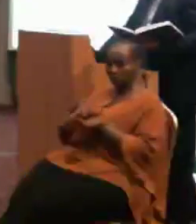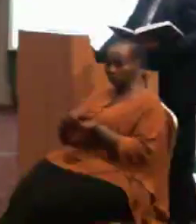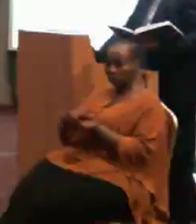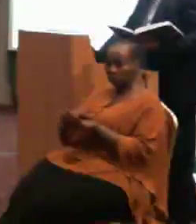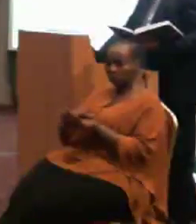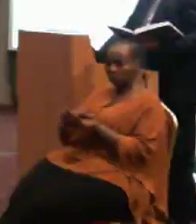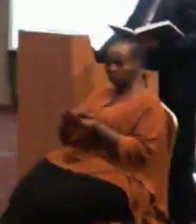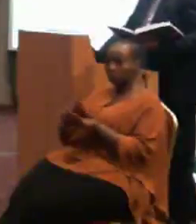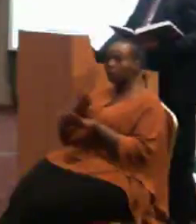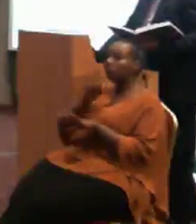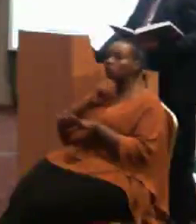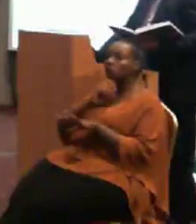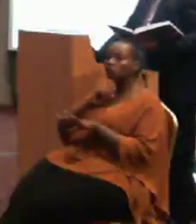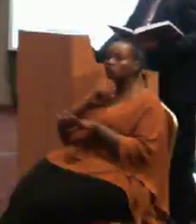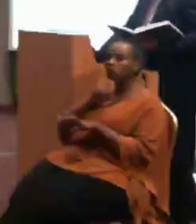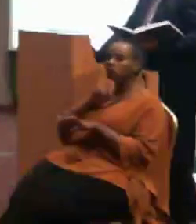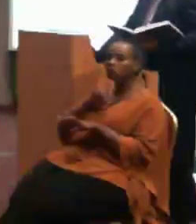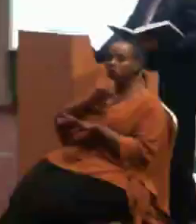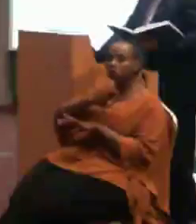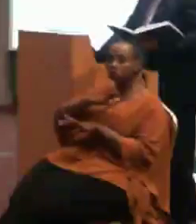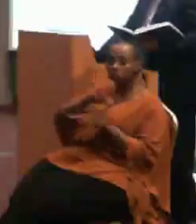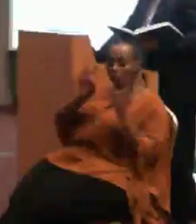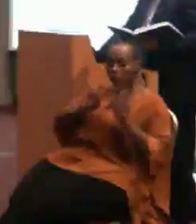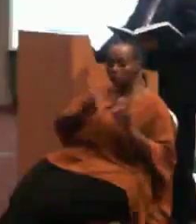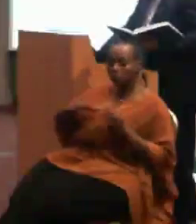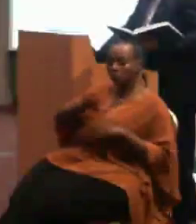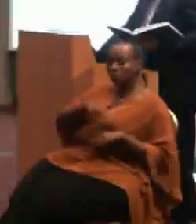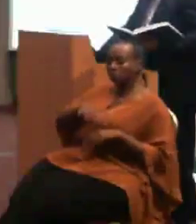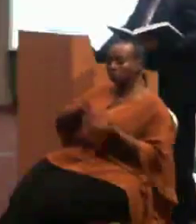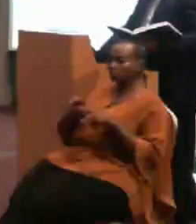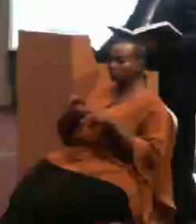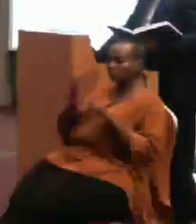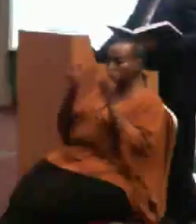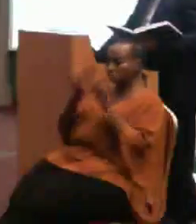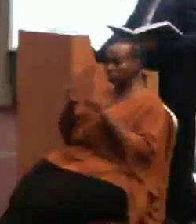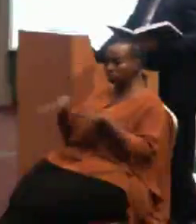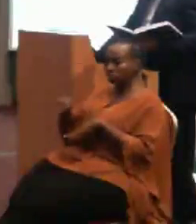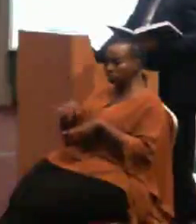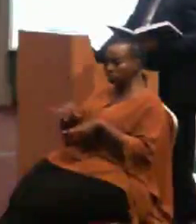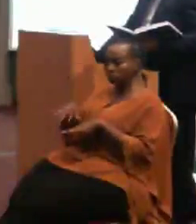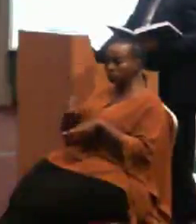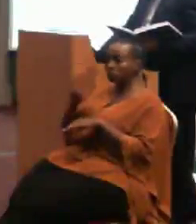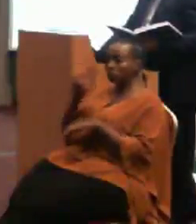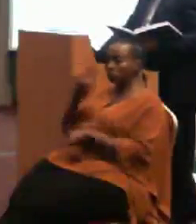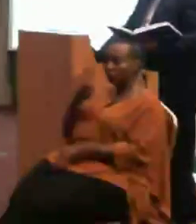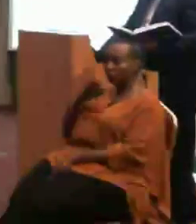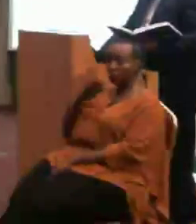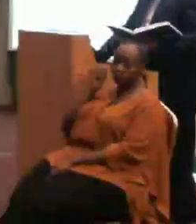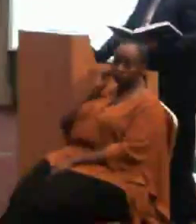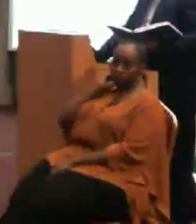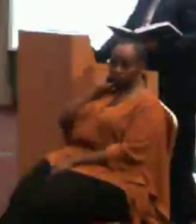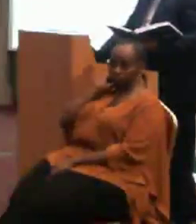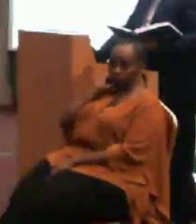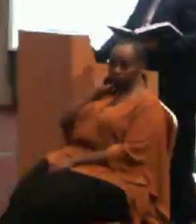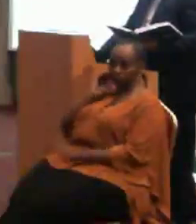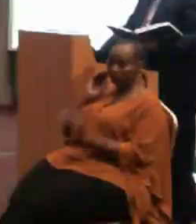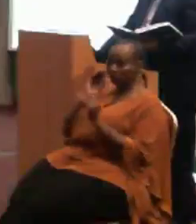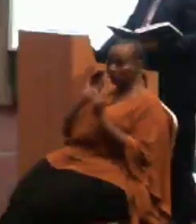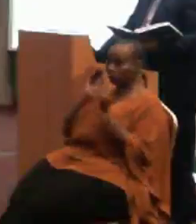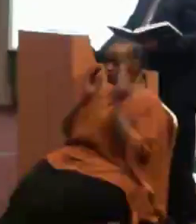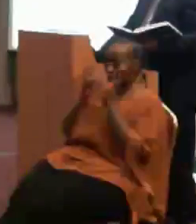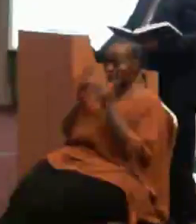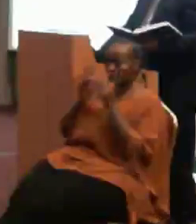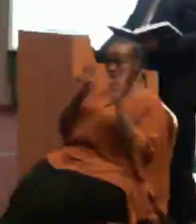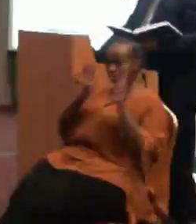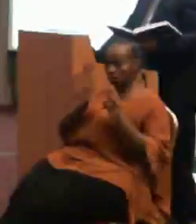and useful. So if you take that into consideration, looking at Eskom's problems, which you